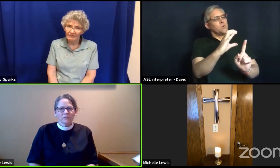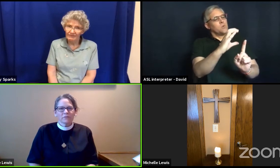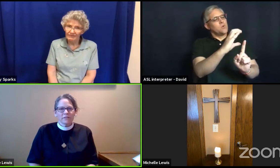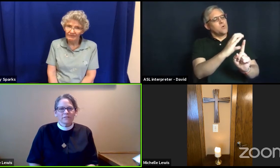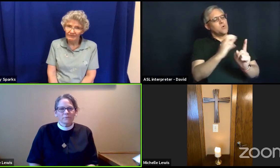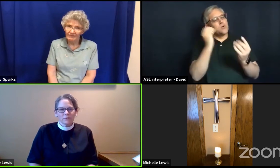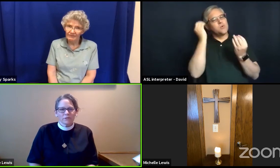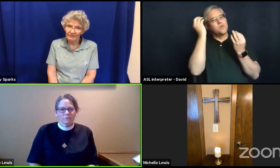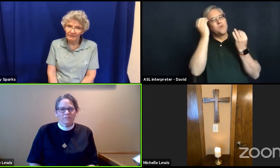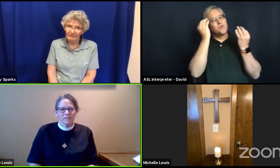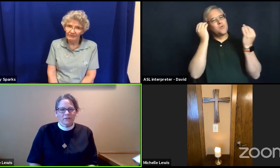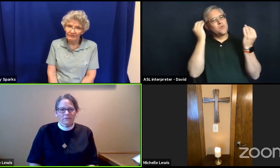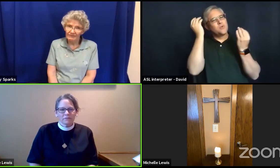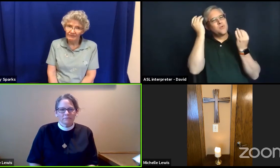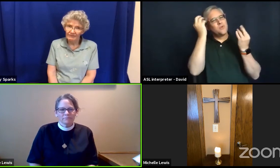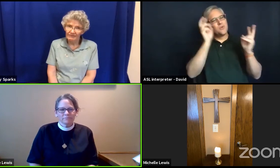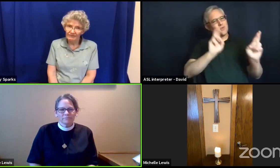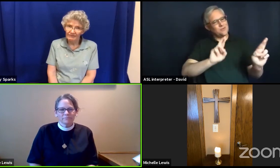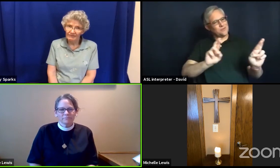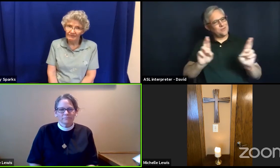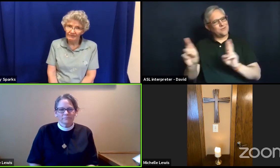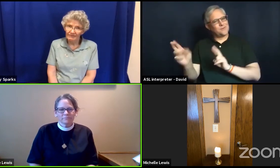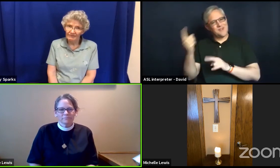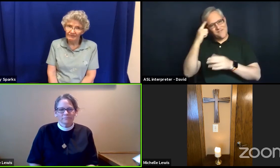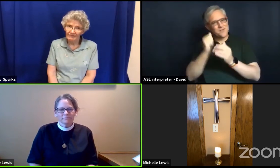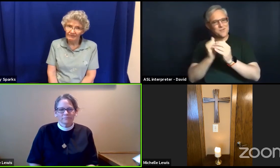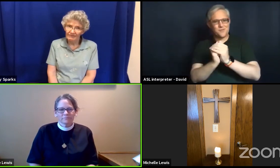And enter into worship together.